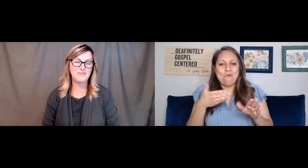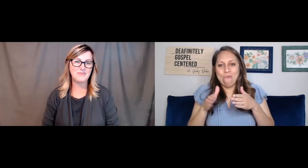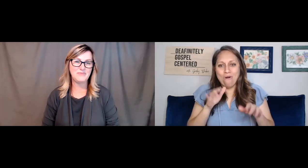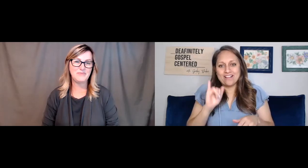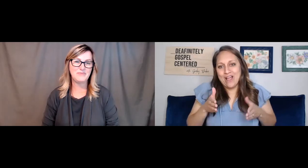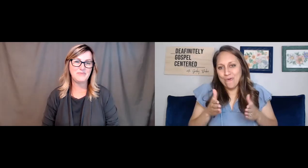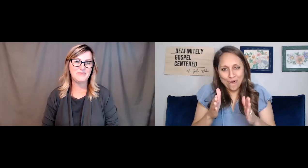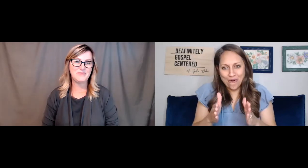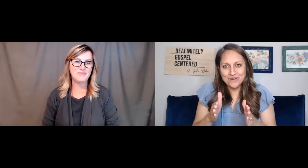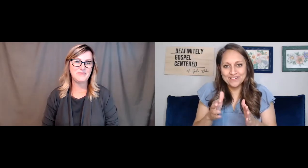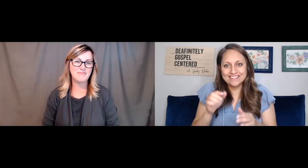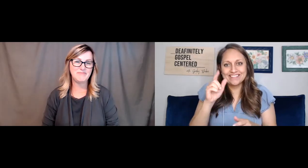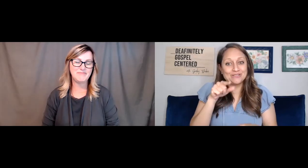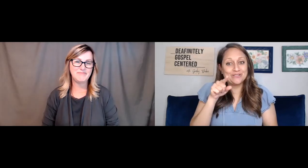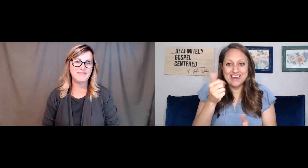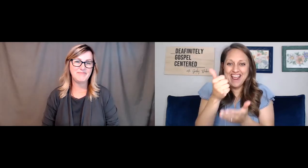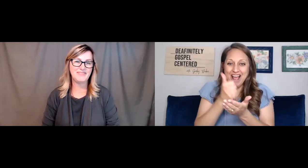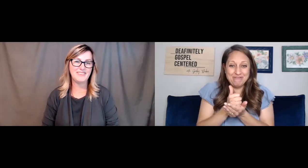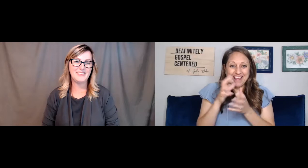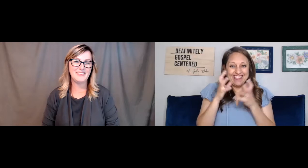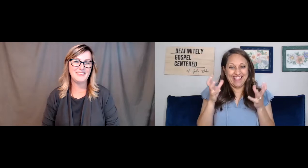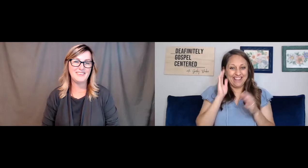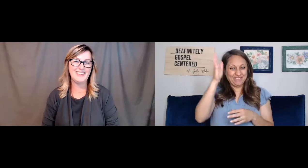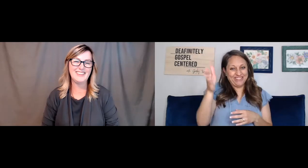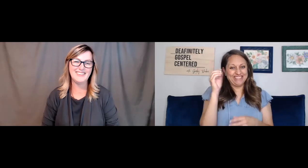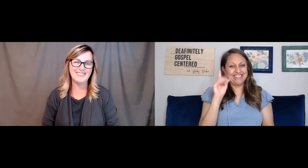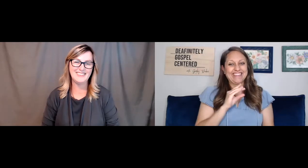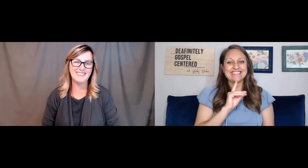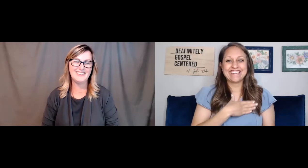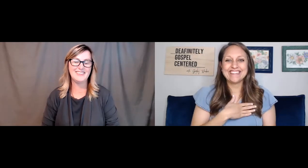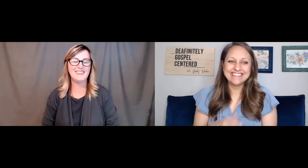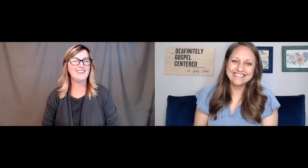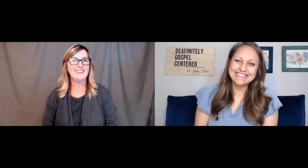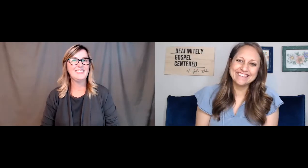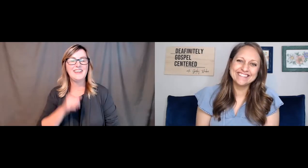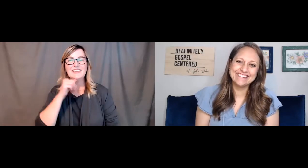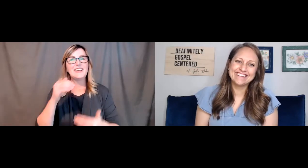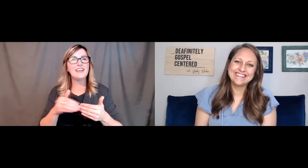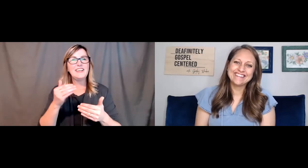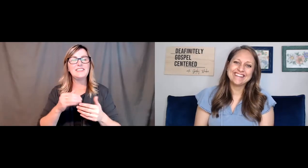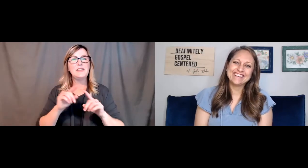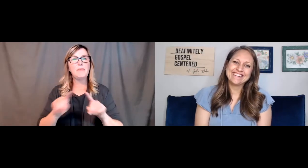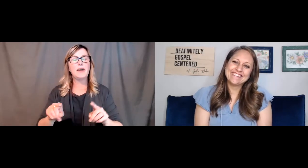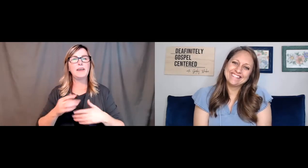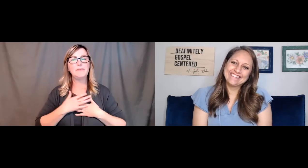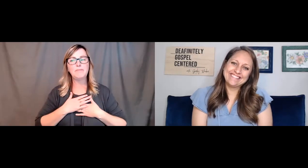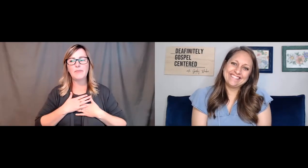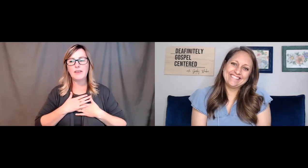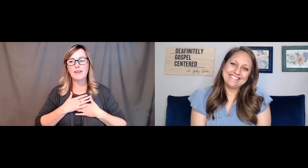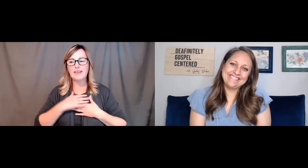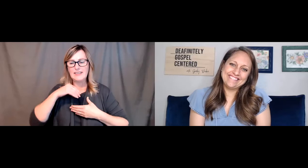just looking at other women who've already walked that road. It helps me so much. It's not